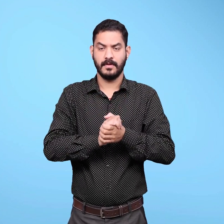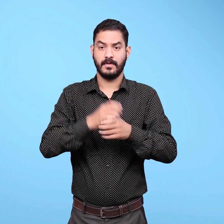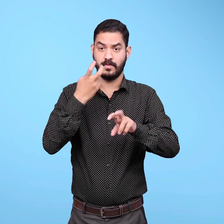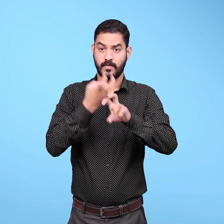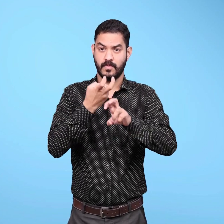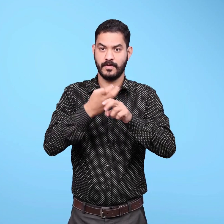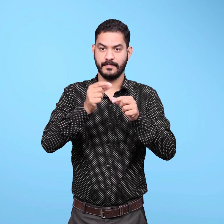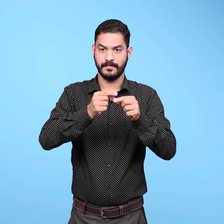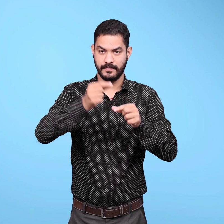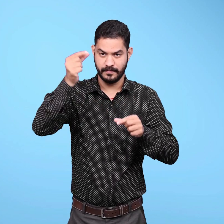iron,